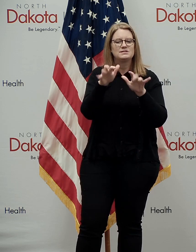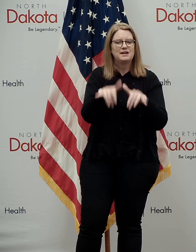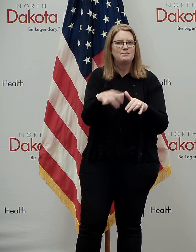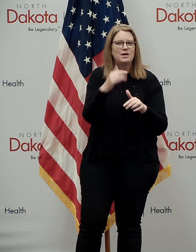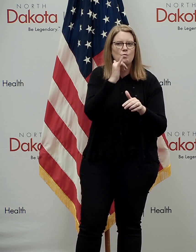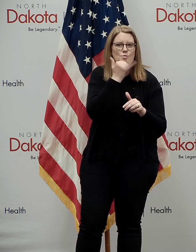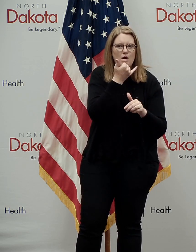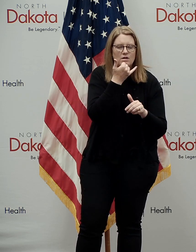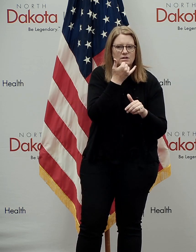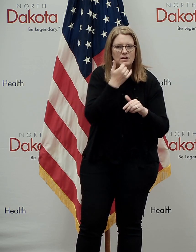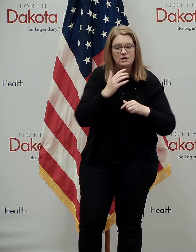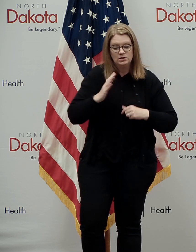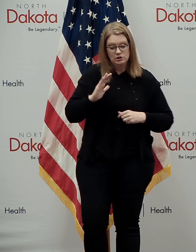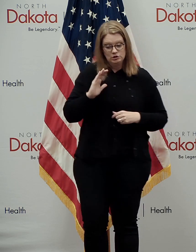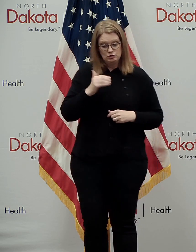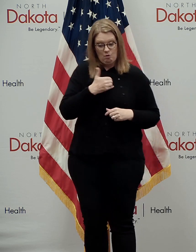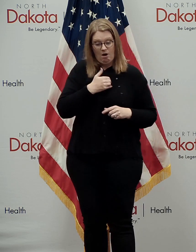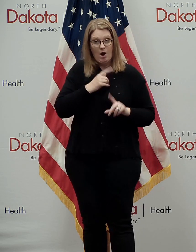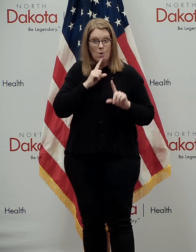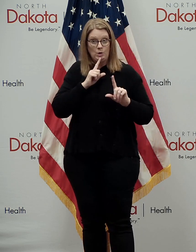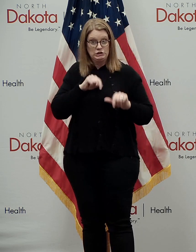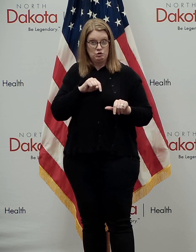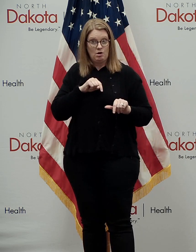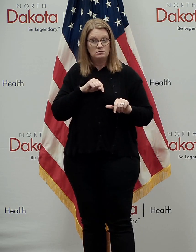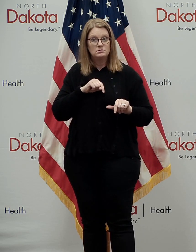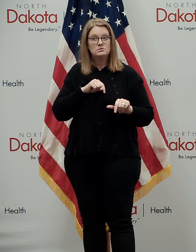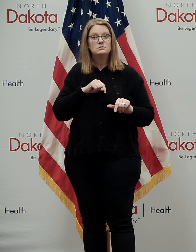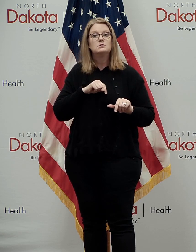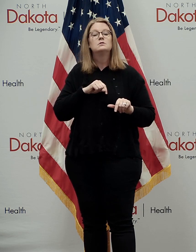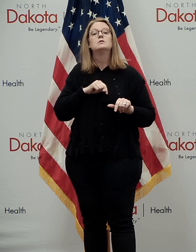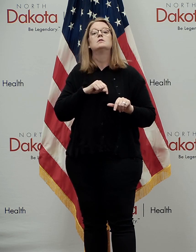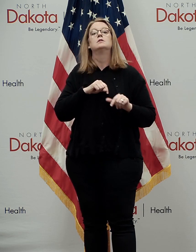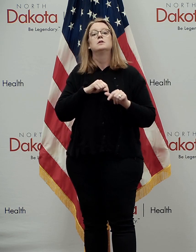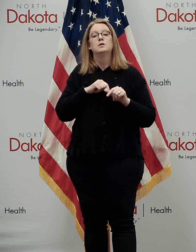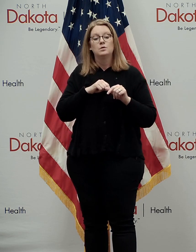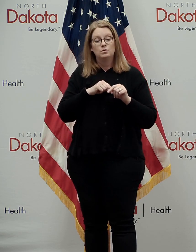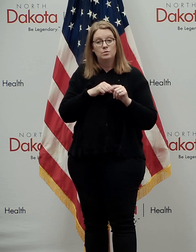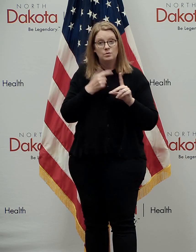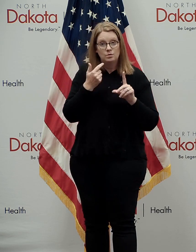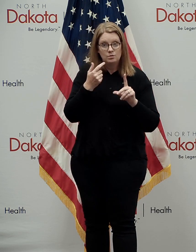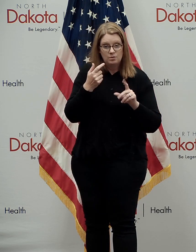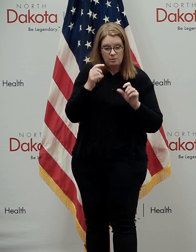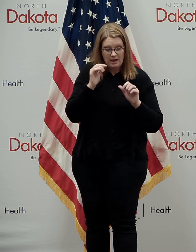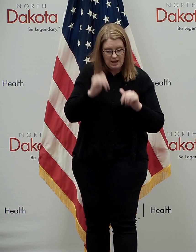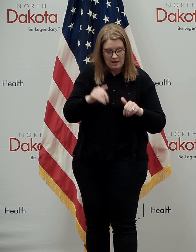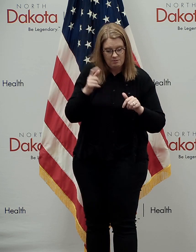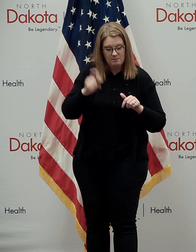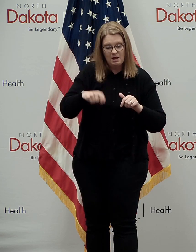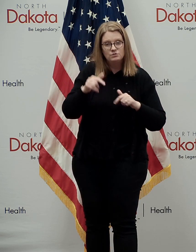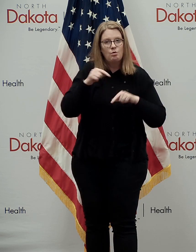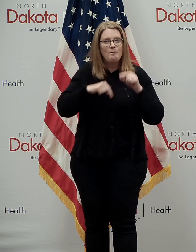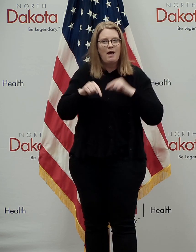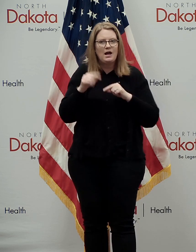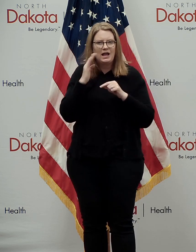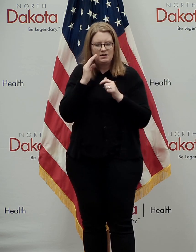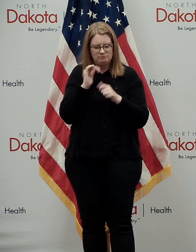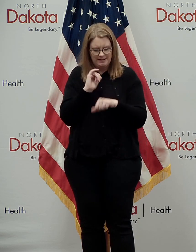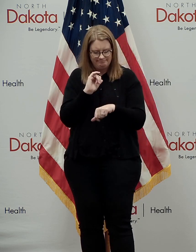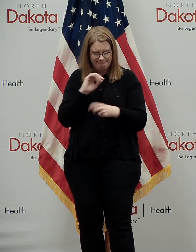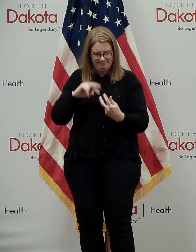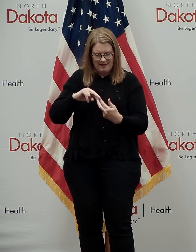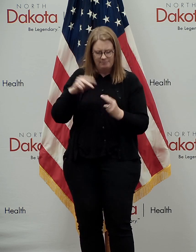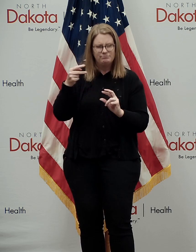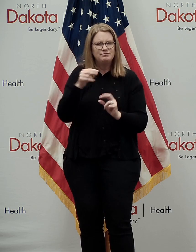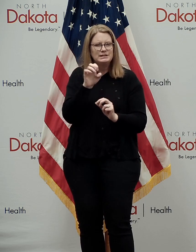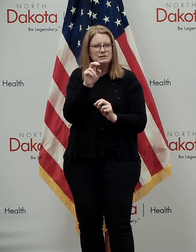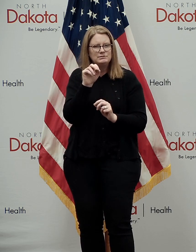up our results on a periodic basis with sequencing of the genomic structure of this virus as a point-in-time check. We